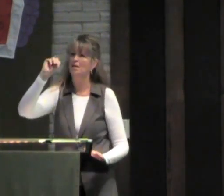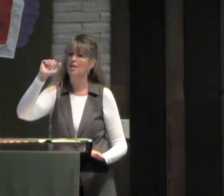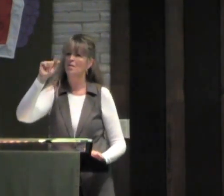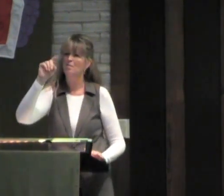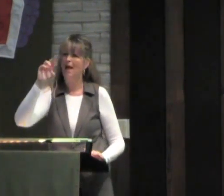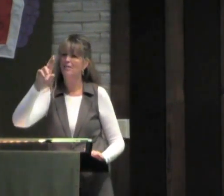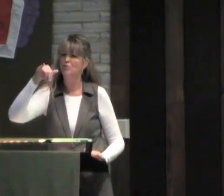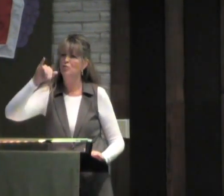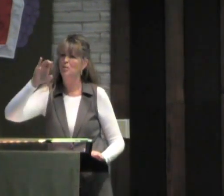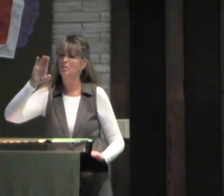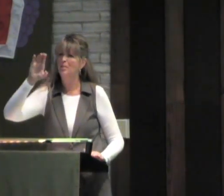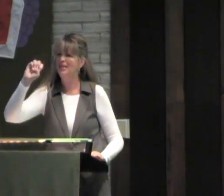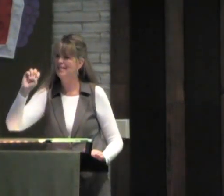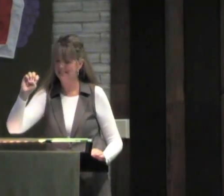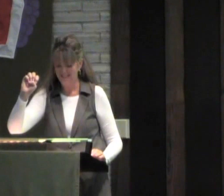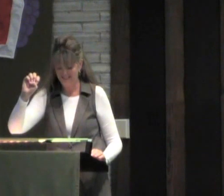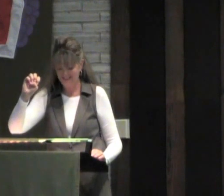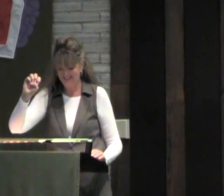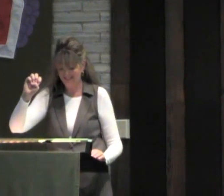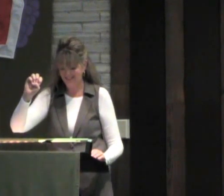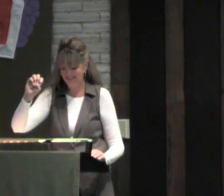I'm his masterpiece.